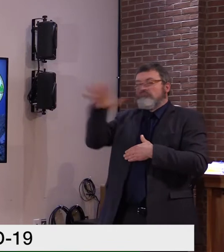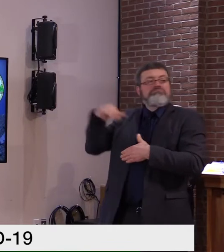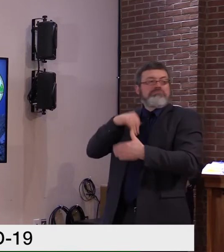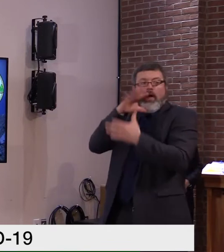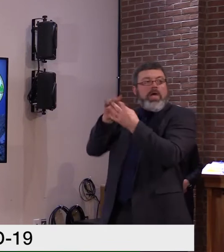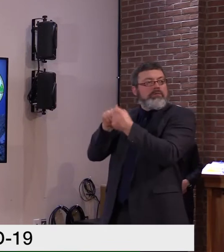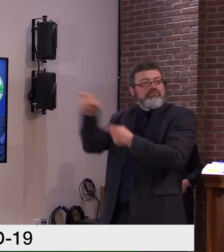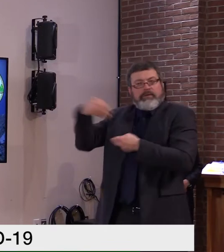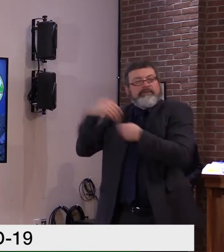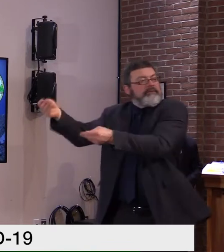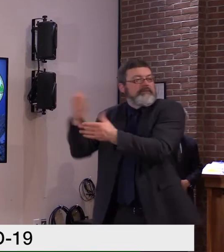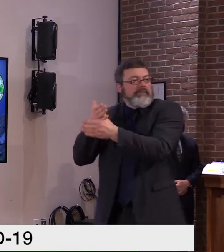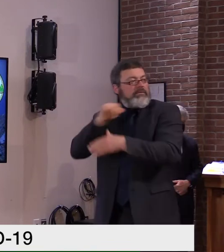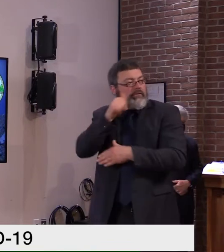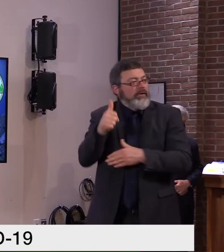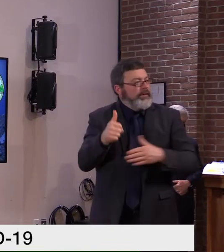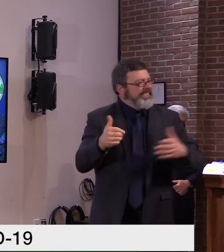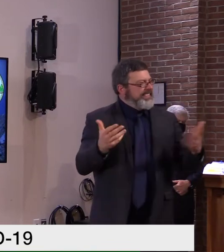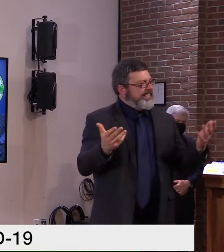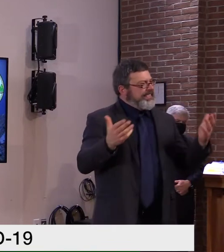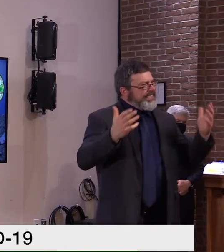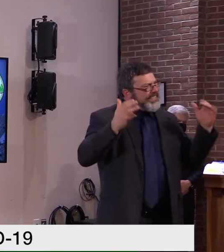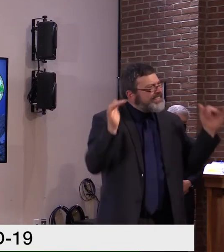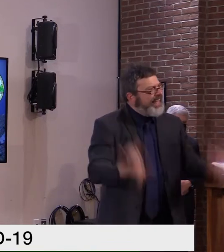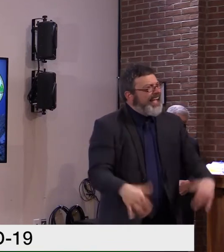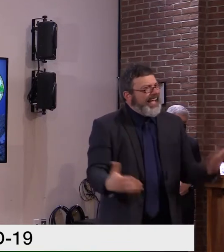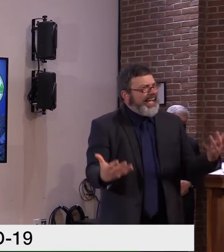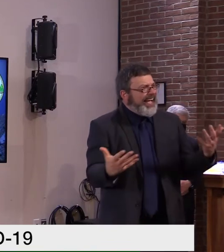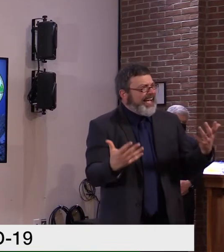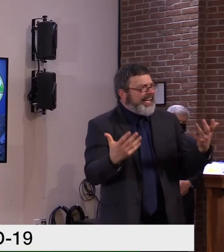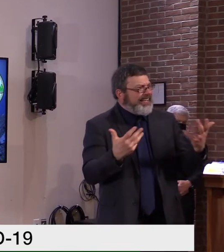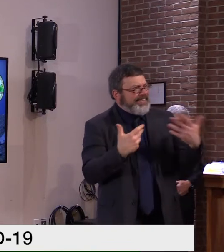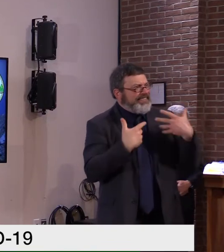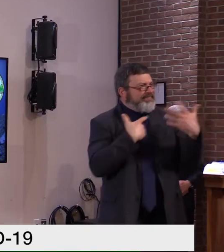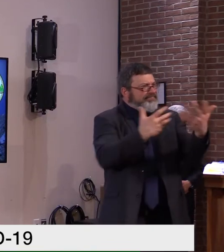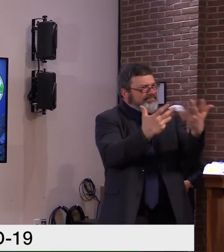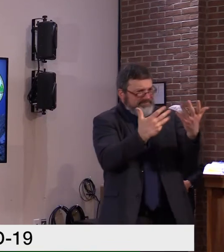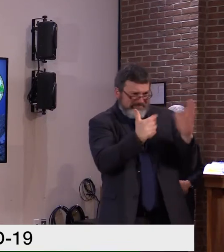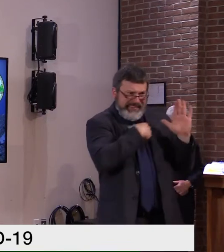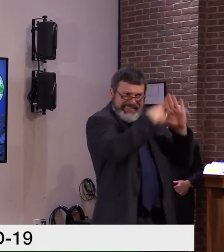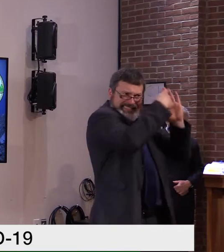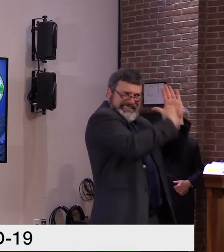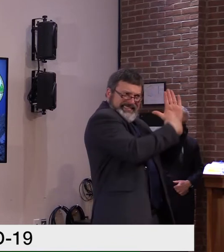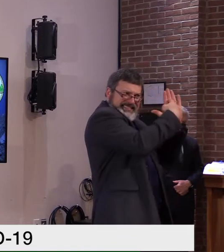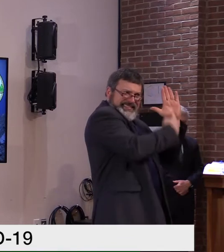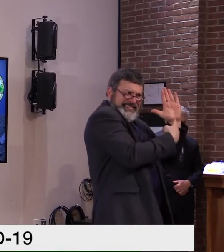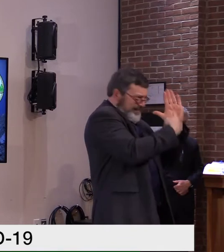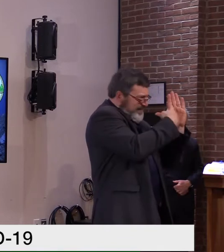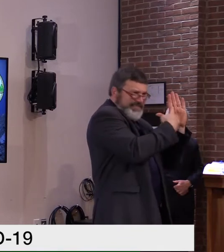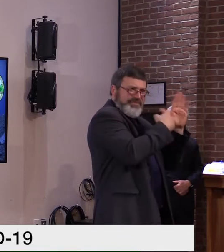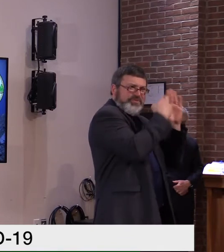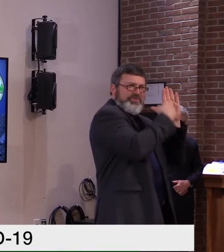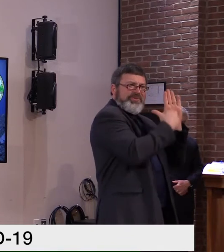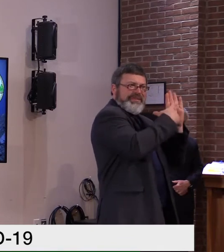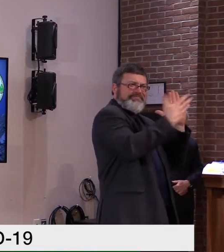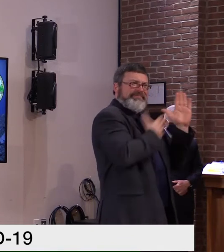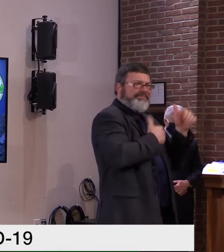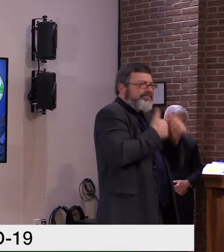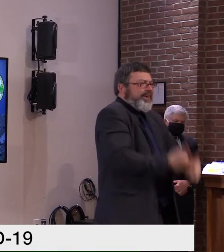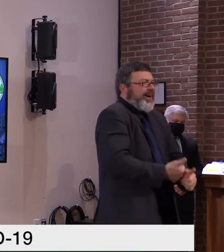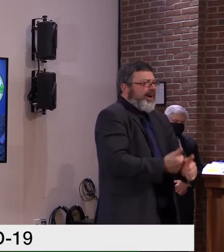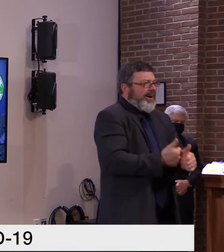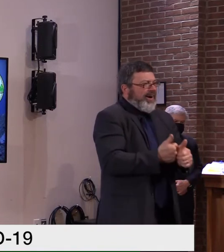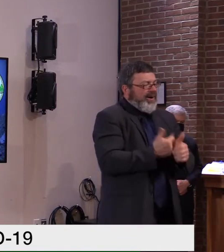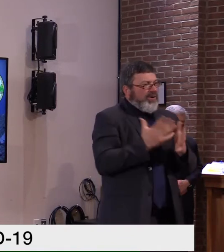even drafted for their use. In such cases, we put the public's health and safety first and the need